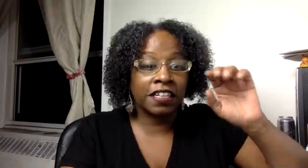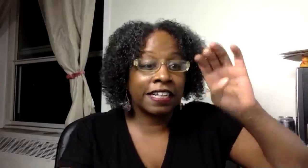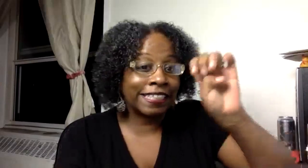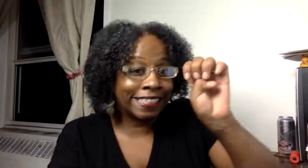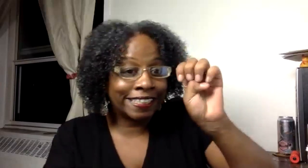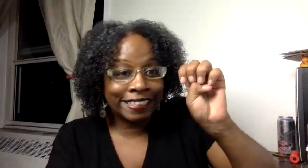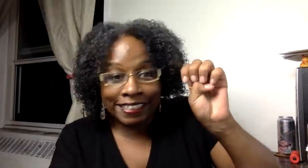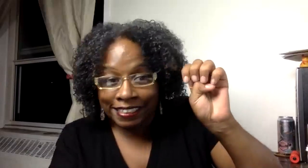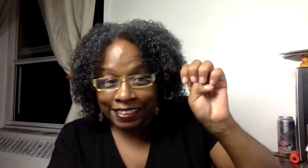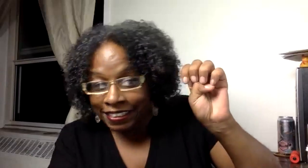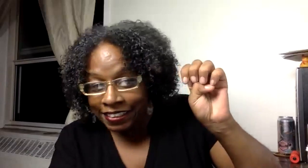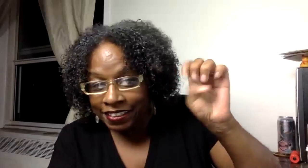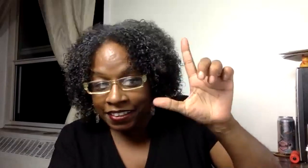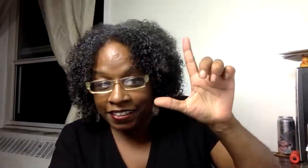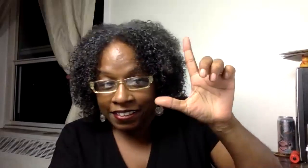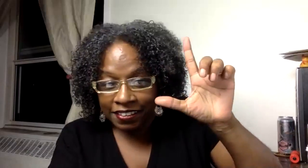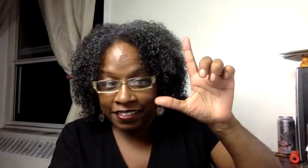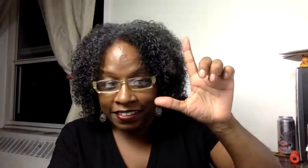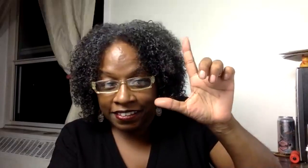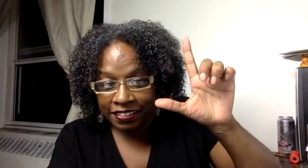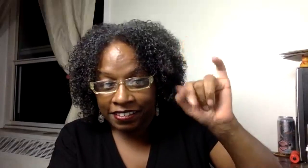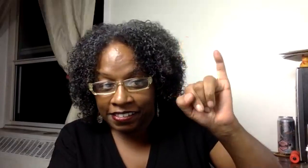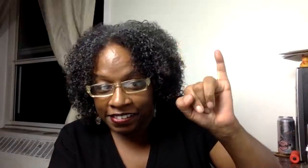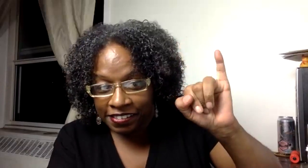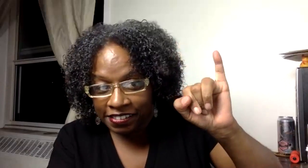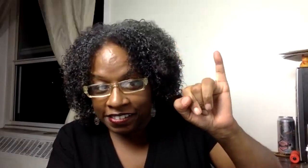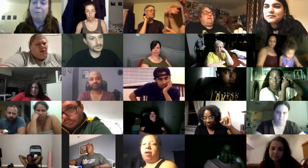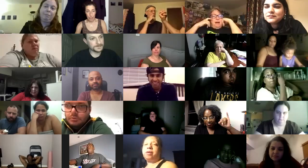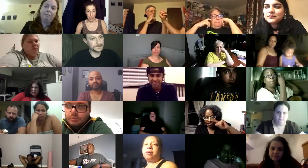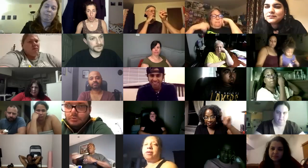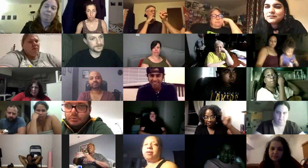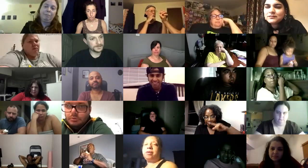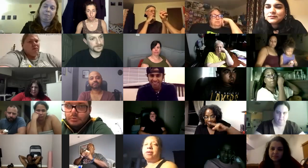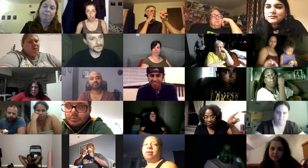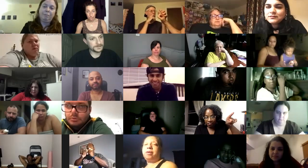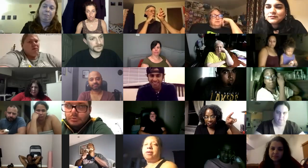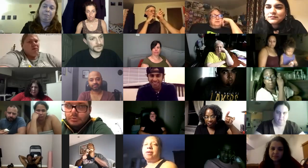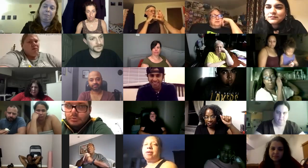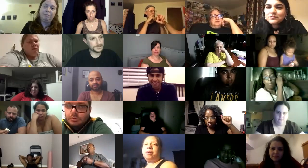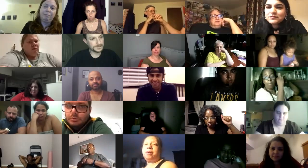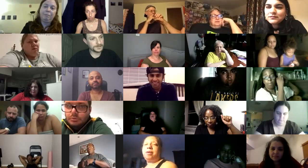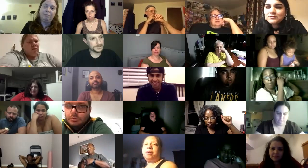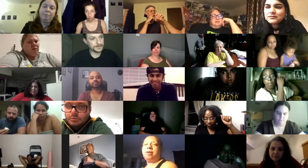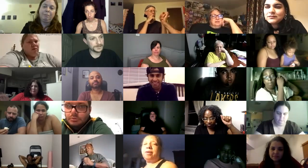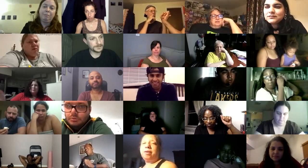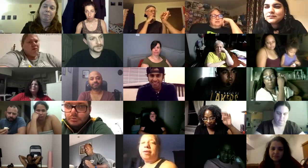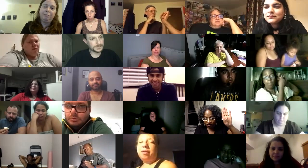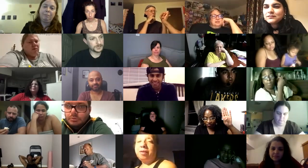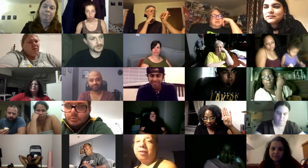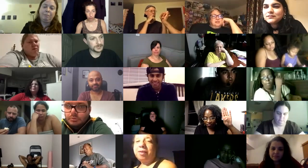options list box. Essay Mora, left paren me right, Andrea left key, left paren host, Miss Marcelette, left